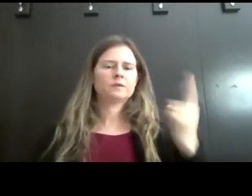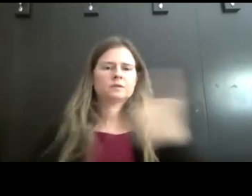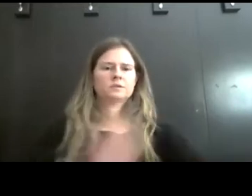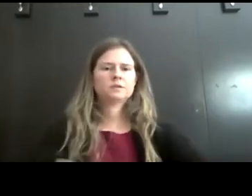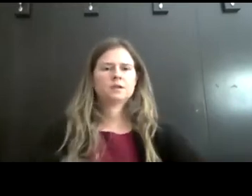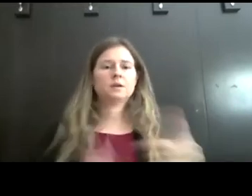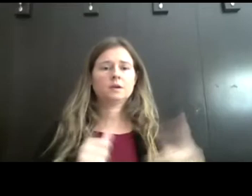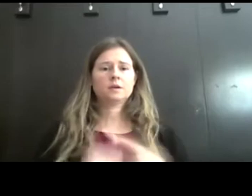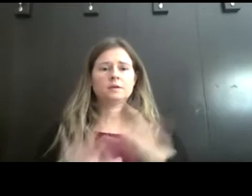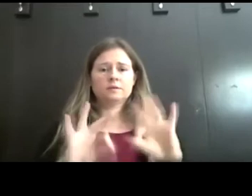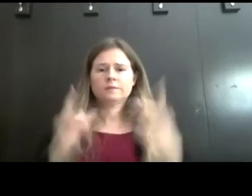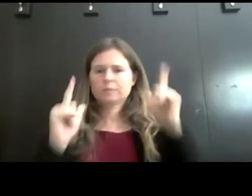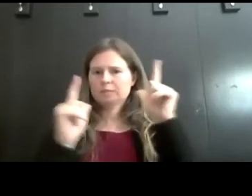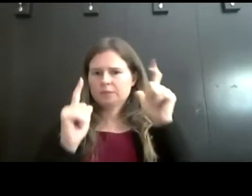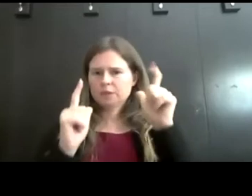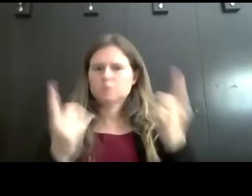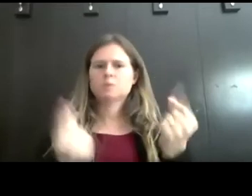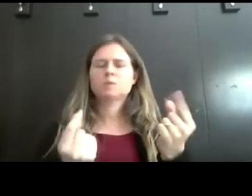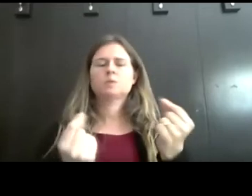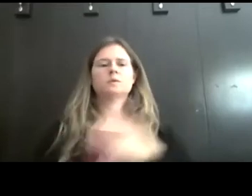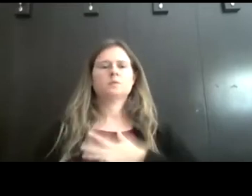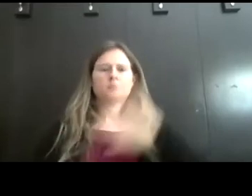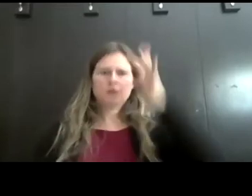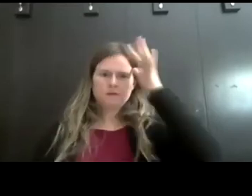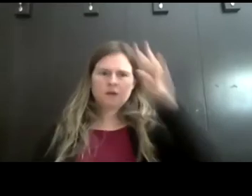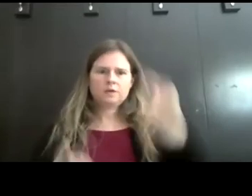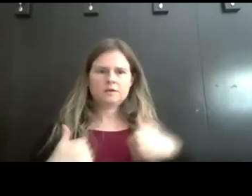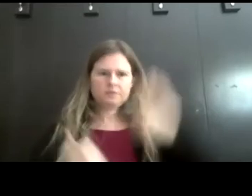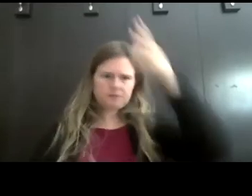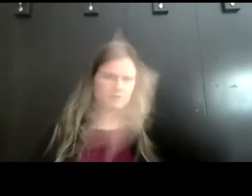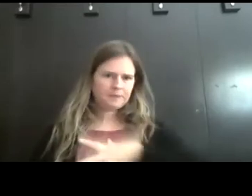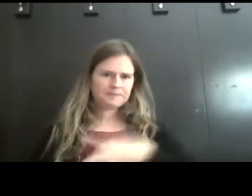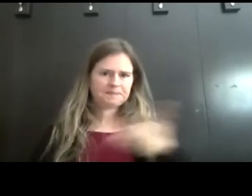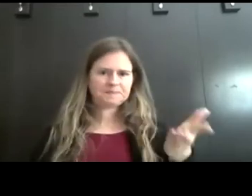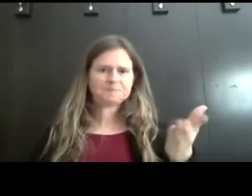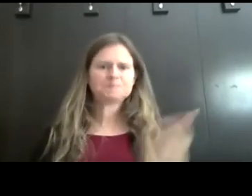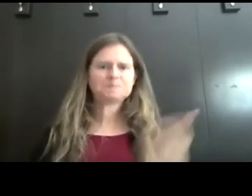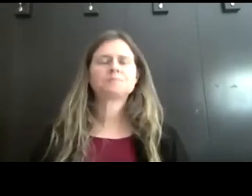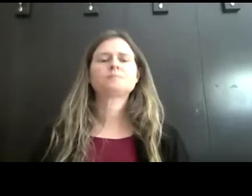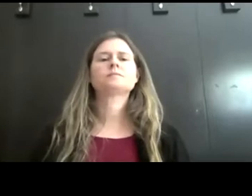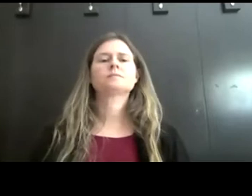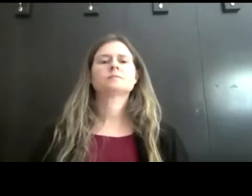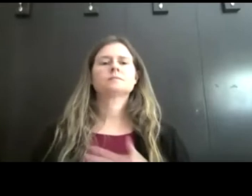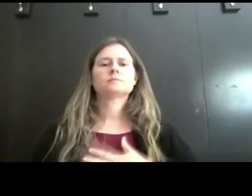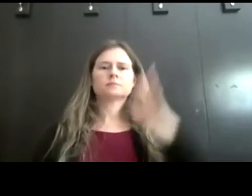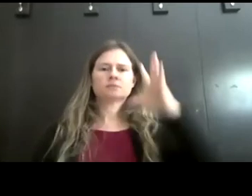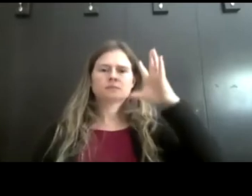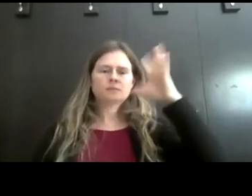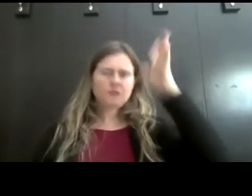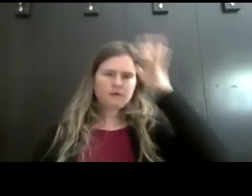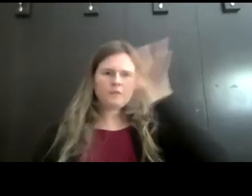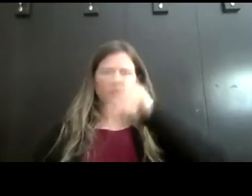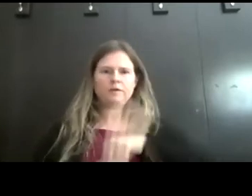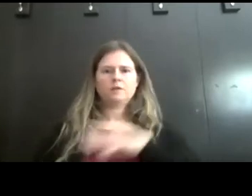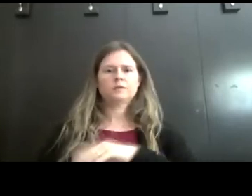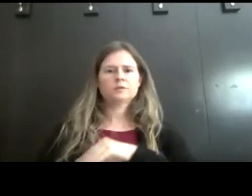I will start with is my father when he was a young man. So my father was in the Marines and fought in World War II